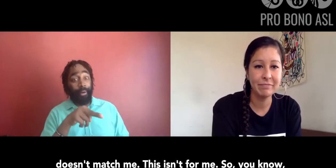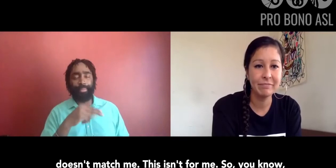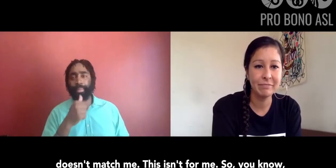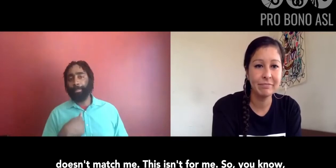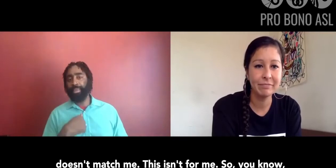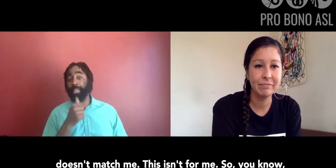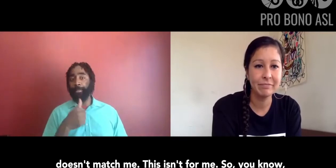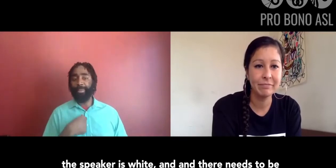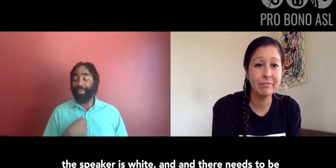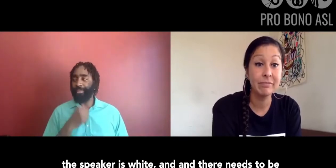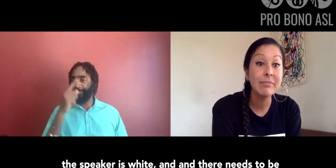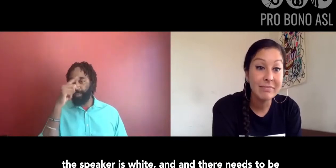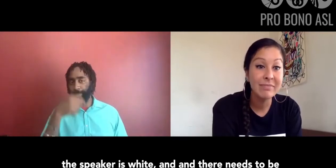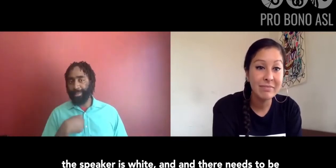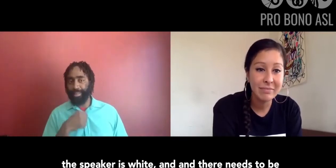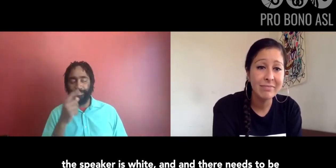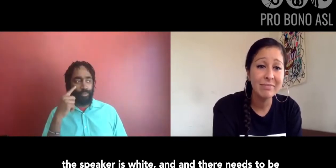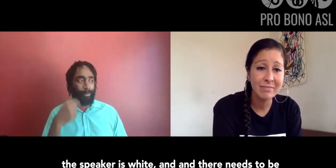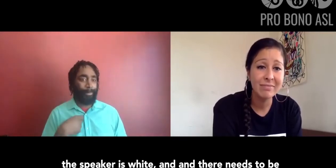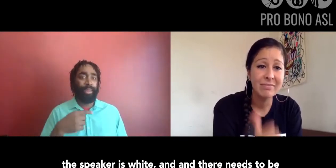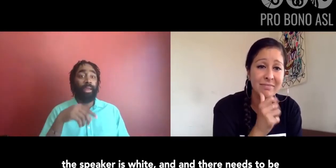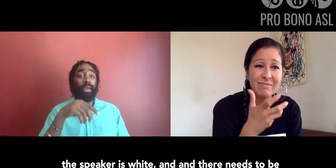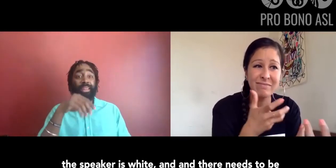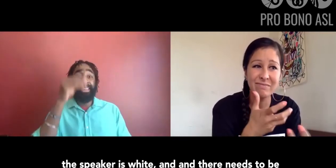No. So, the speaker is white, and